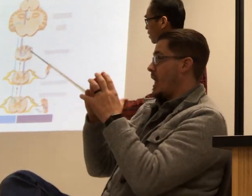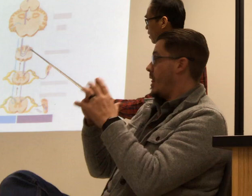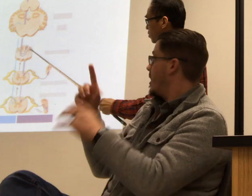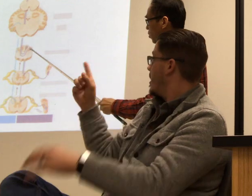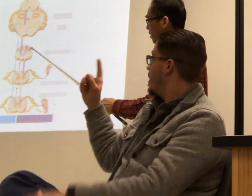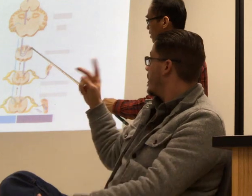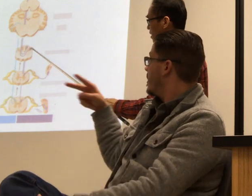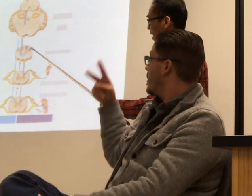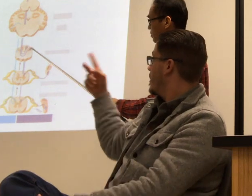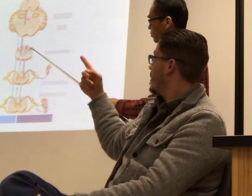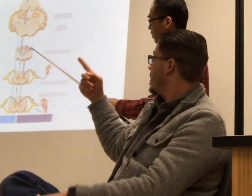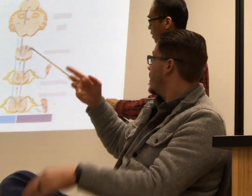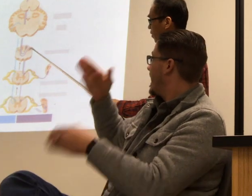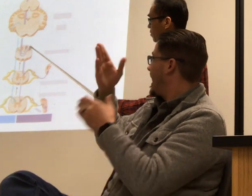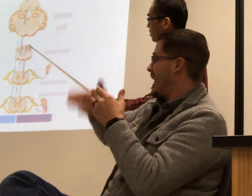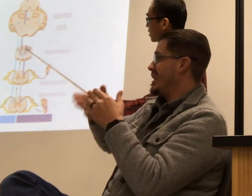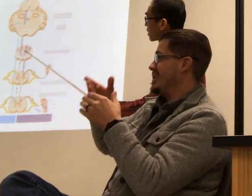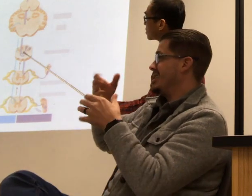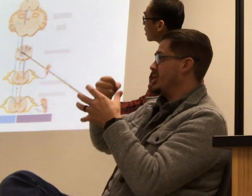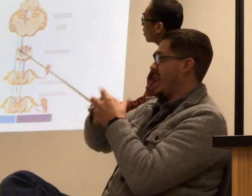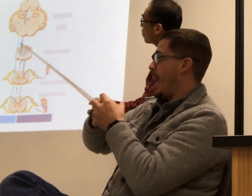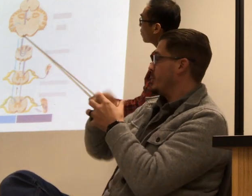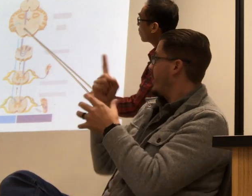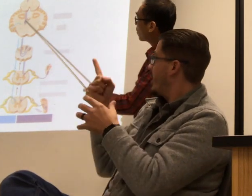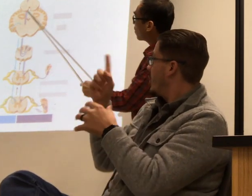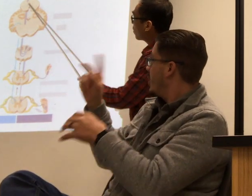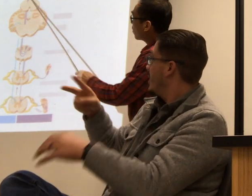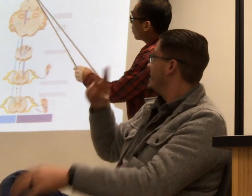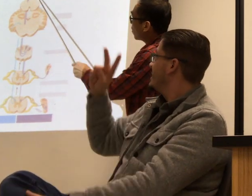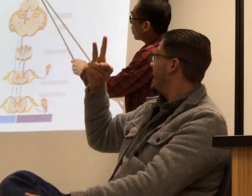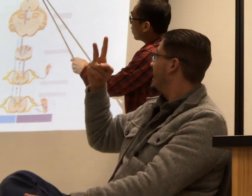cell, terminates, synapse is right there. Here's the second cell,